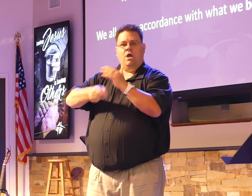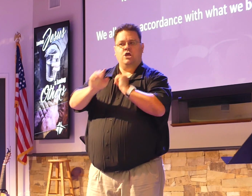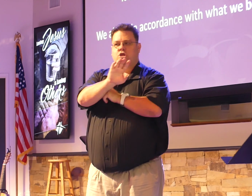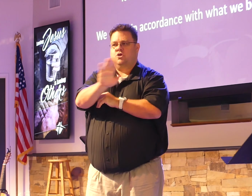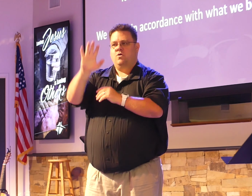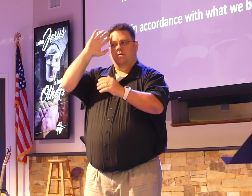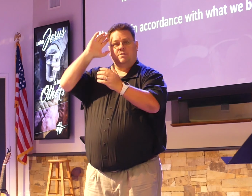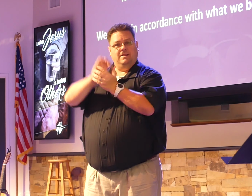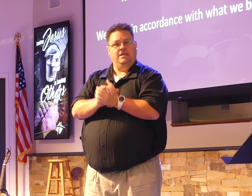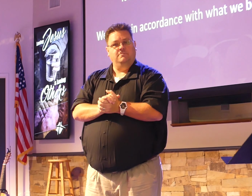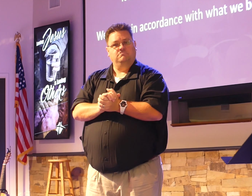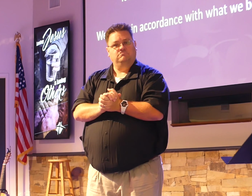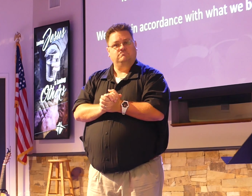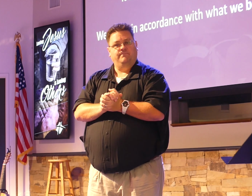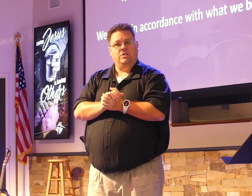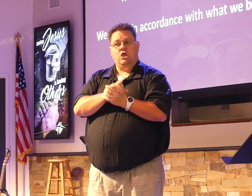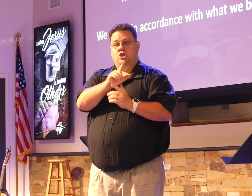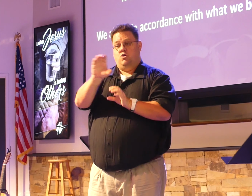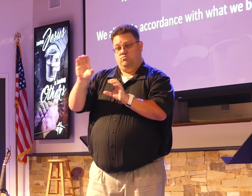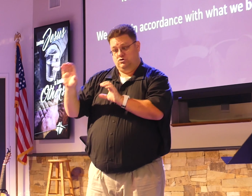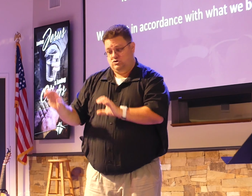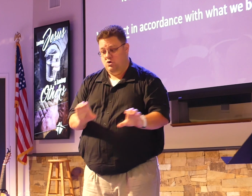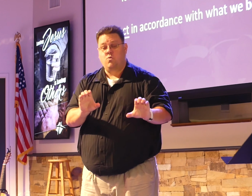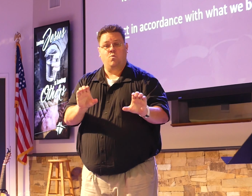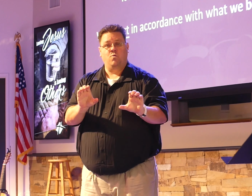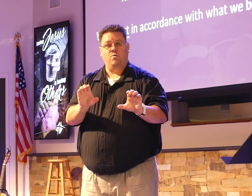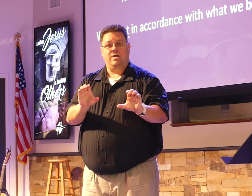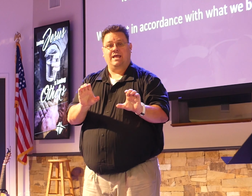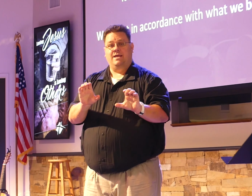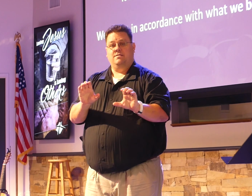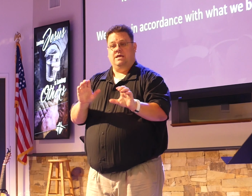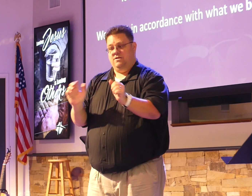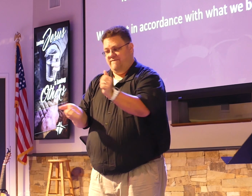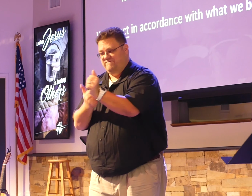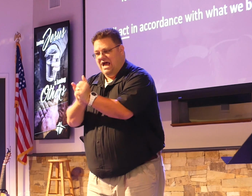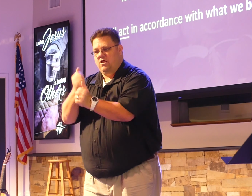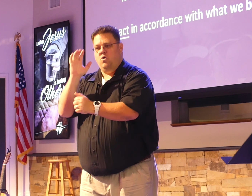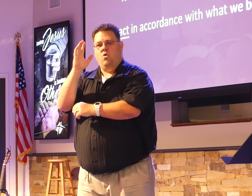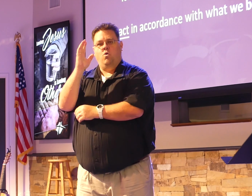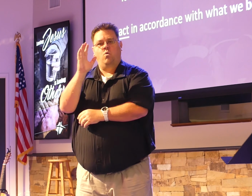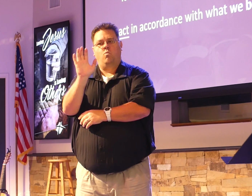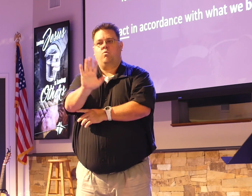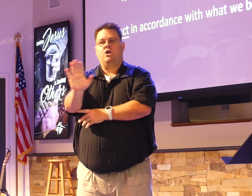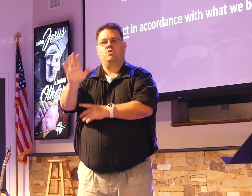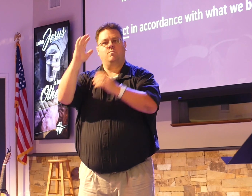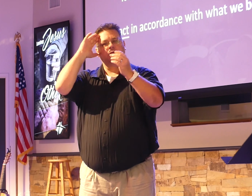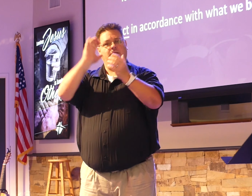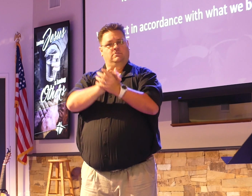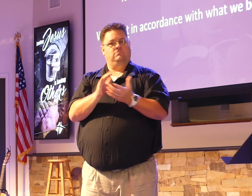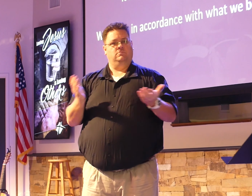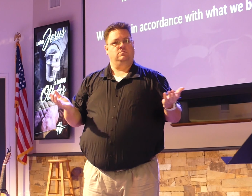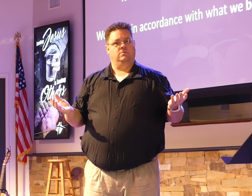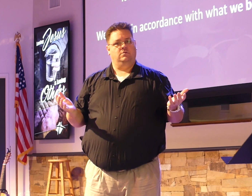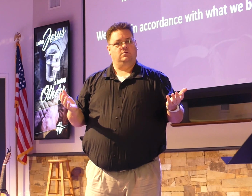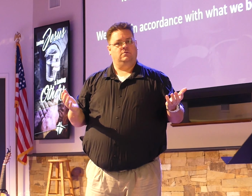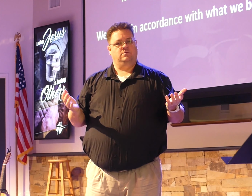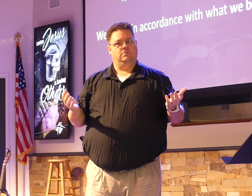We typically act in accordance with what we believe. Alright? For